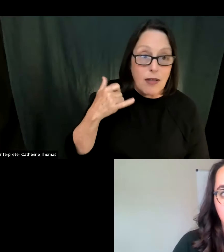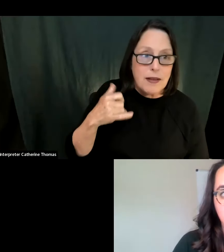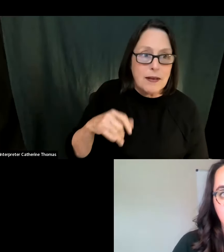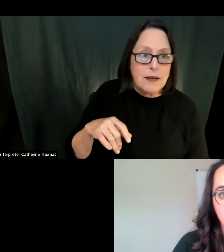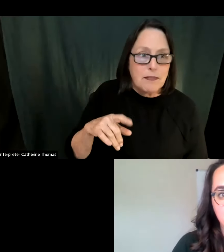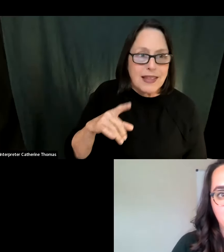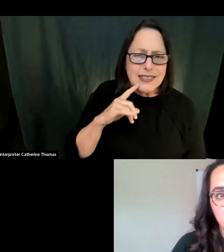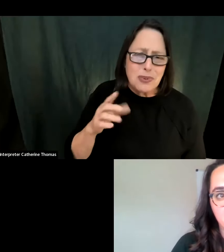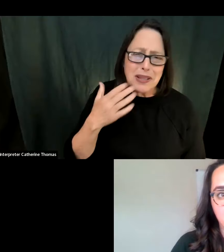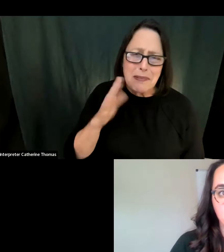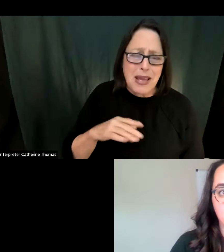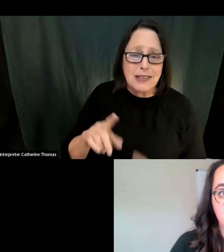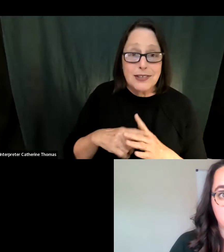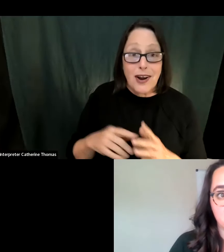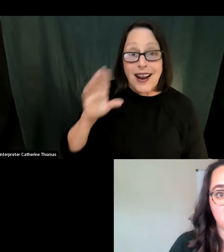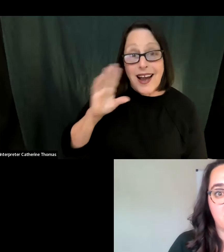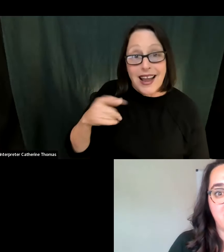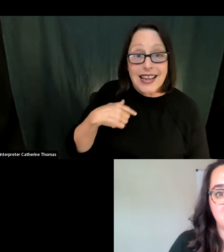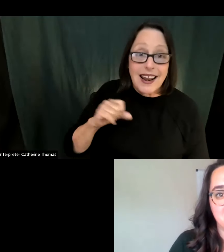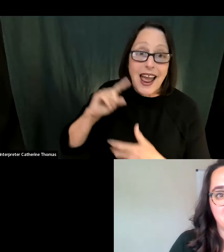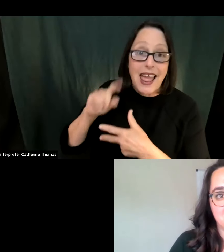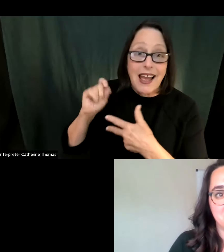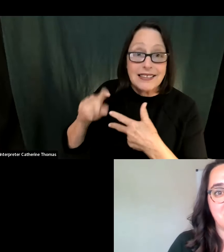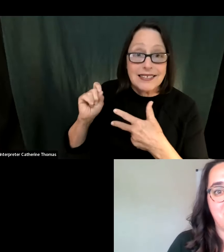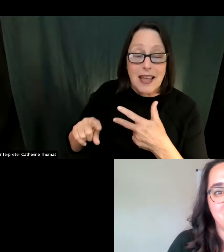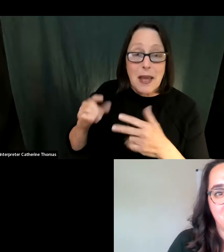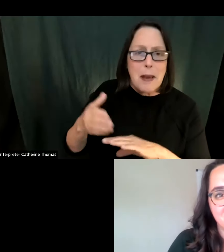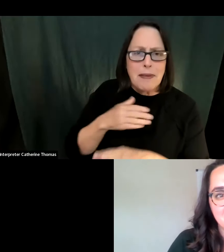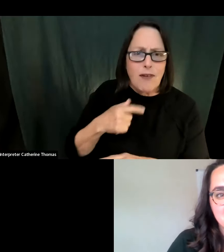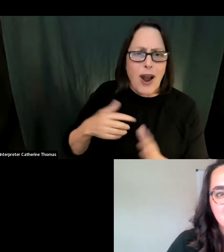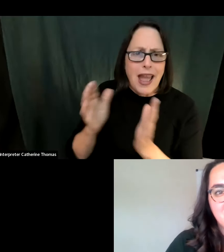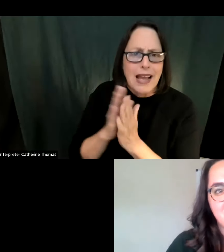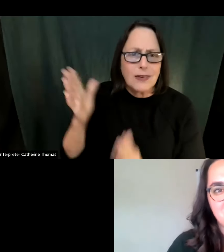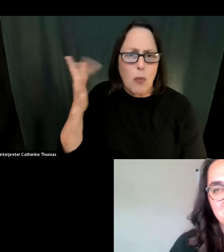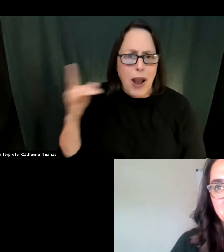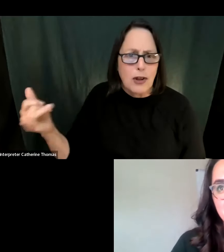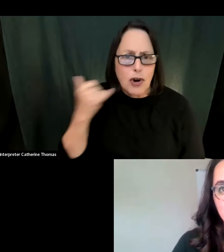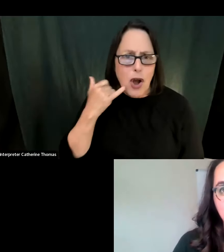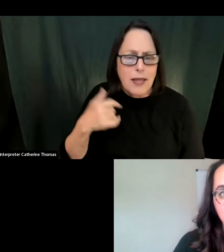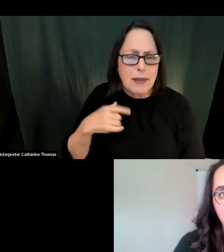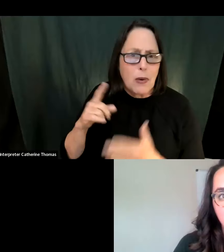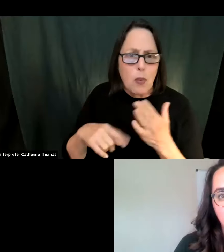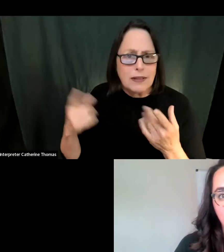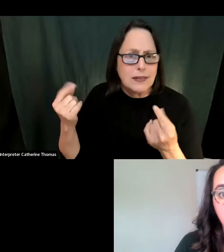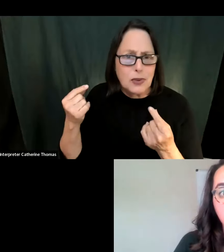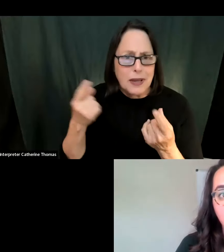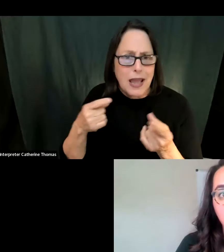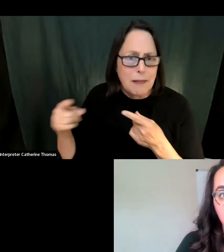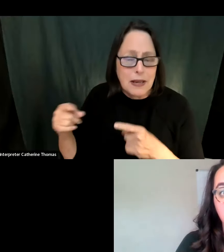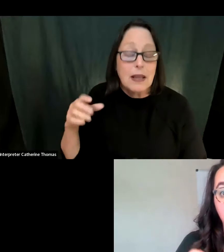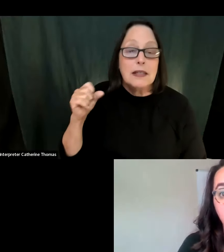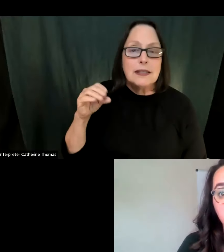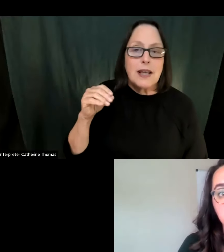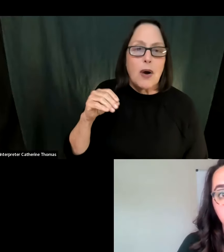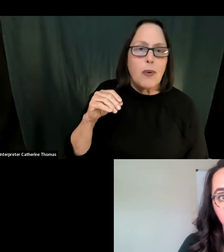to start with. Hi, my name is Kashi. Can I ask you 3 questions before I ask you how you're doing and why you're calling me? But we know